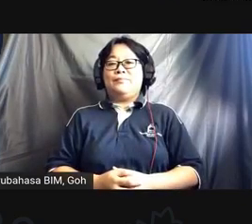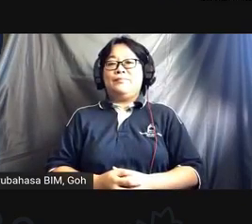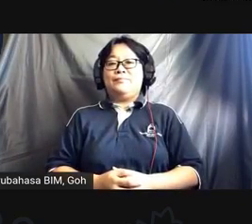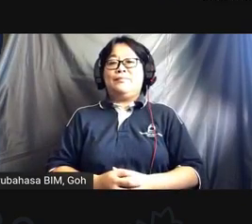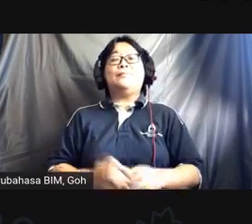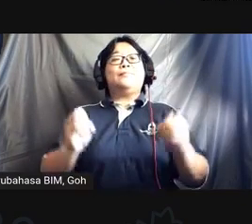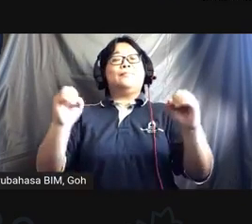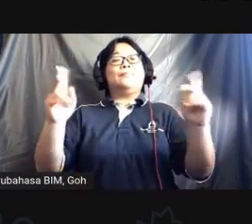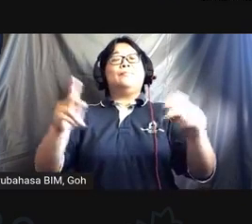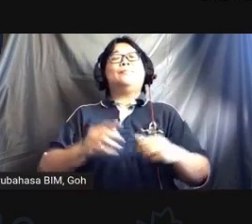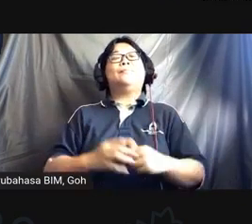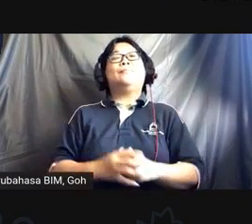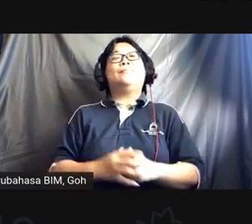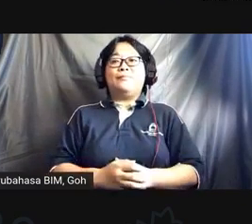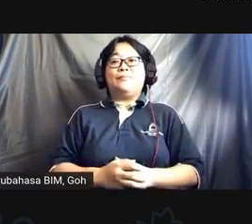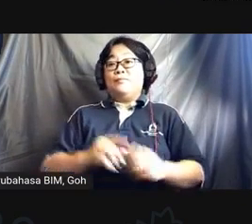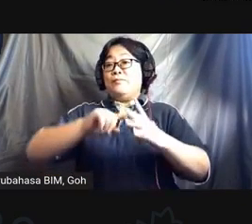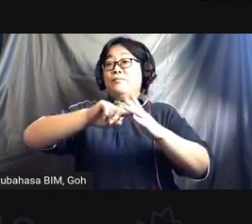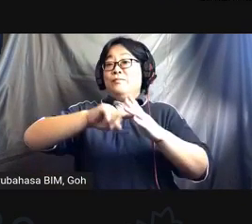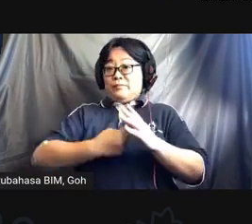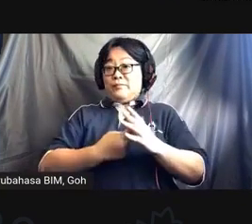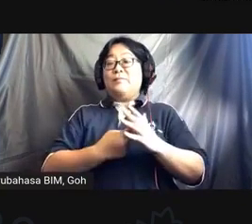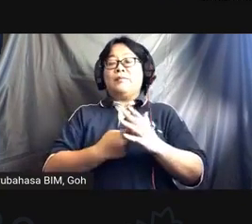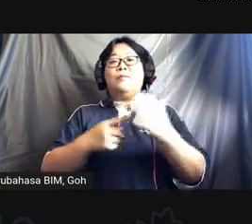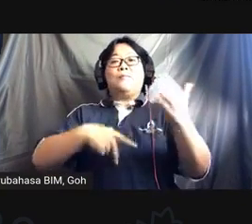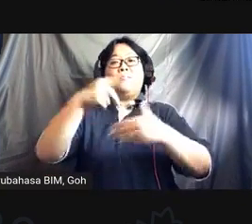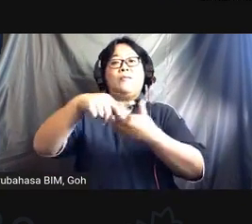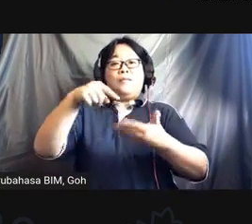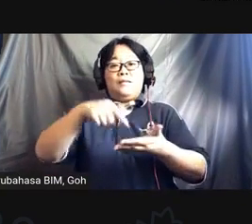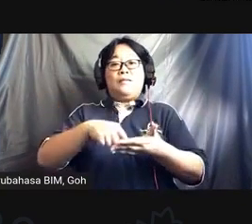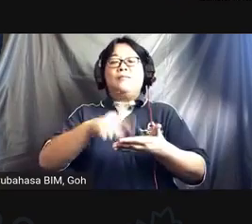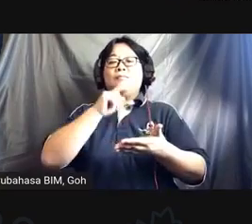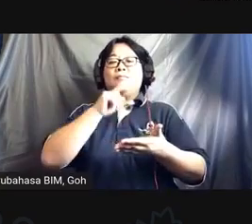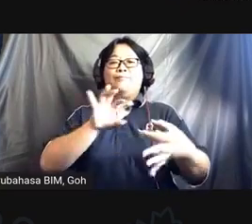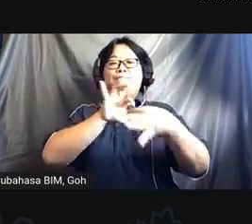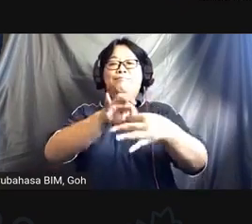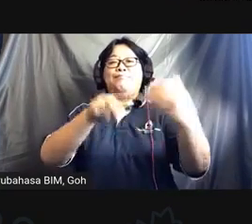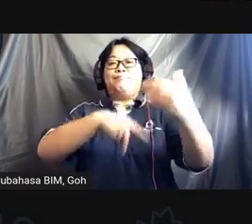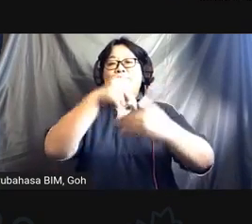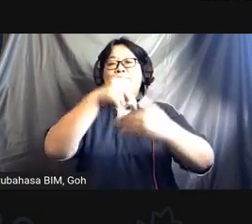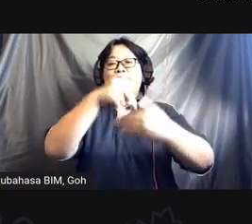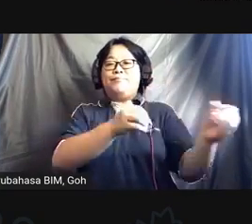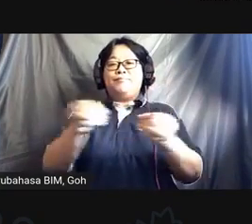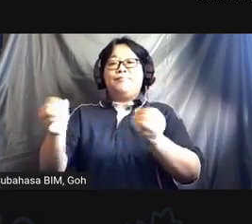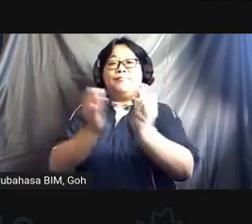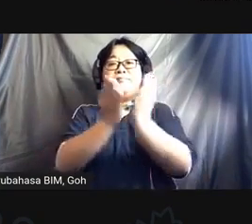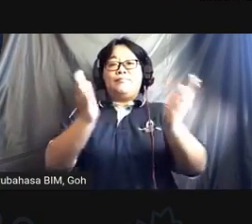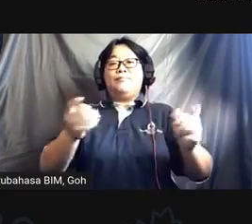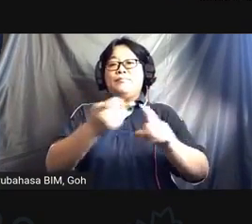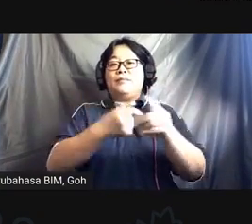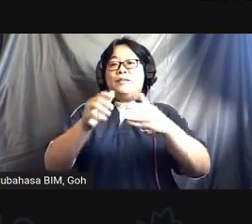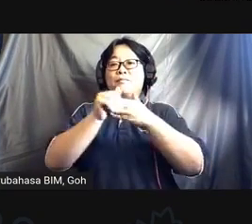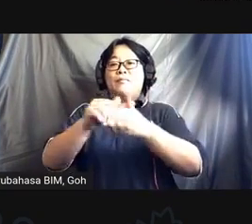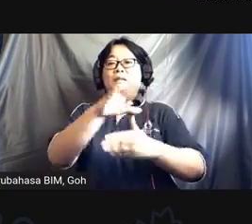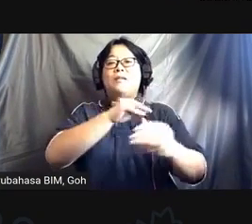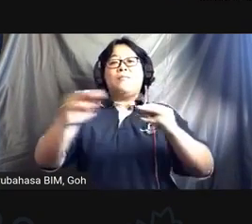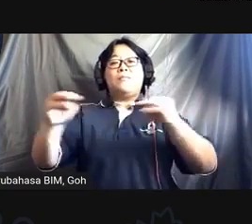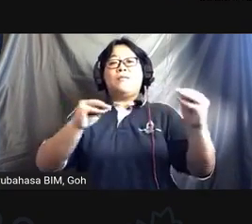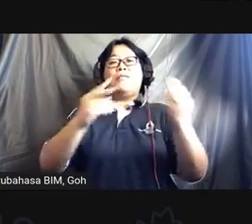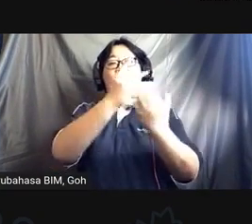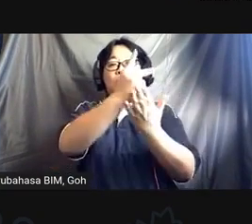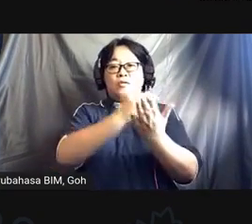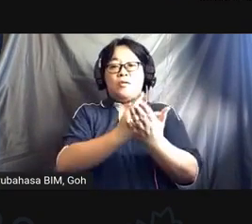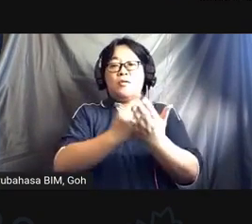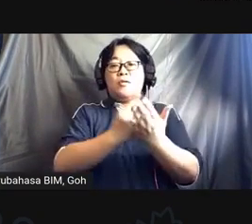Okay. Now, to start off, this event is a joint program organized by students from Leadership and Management course,